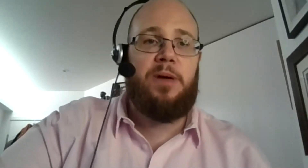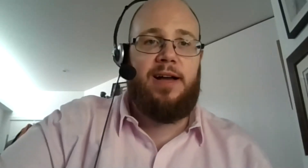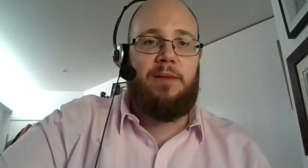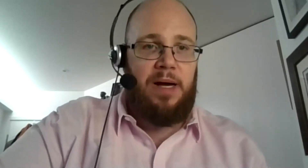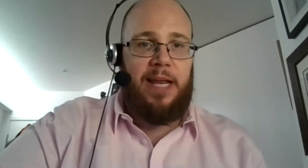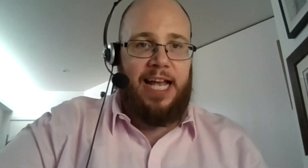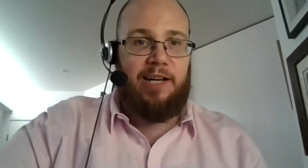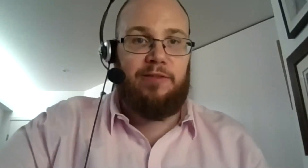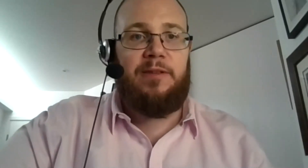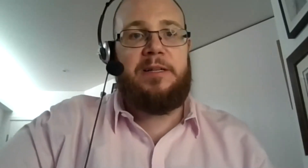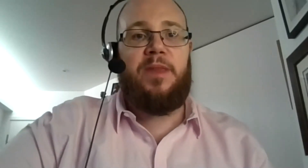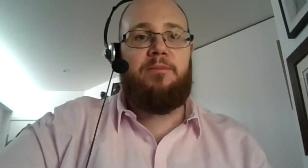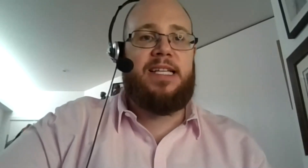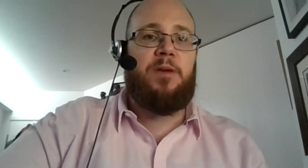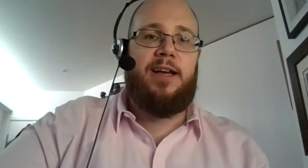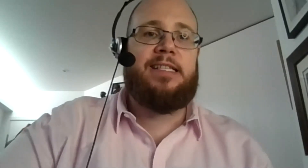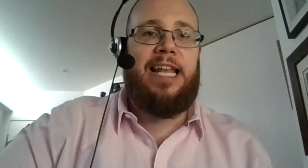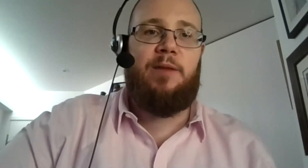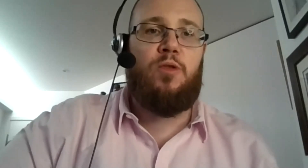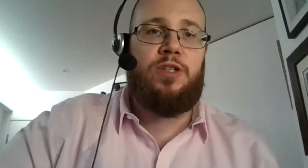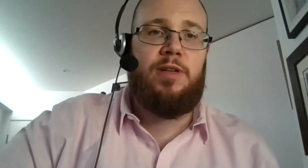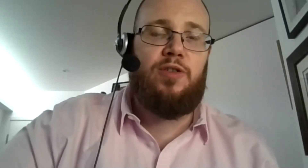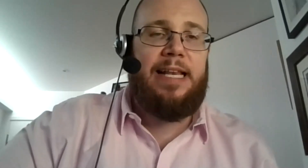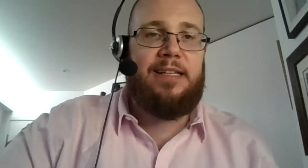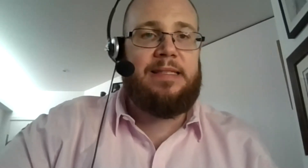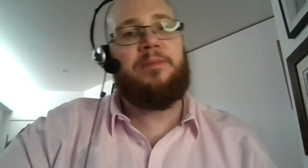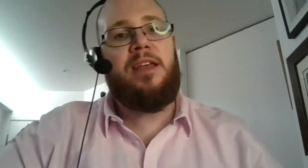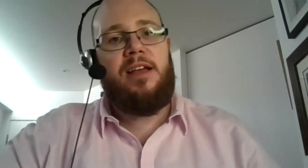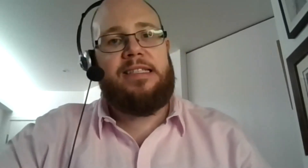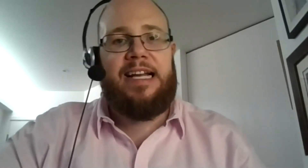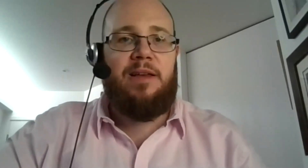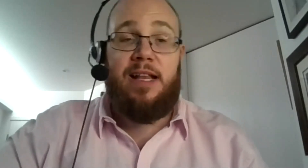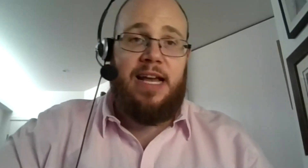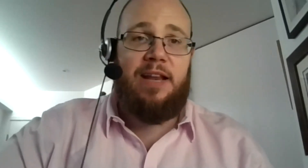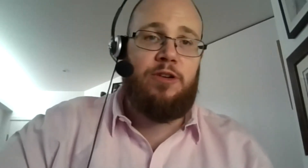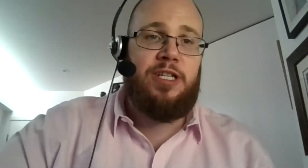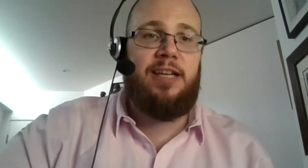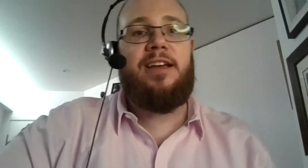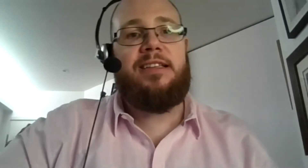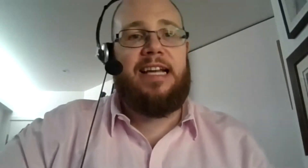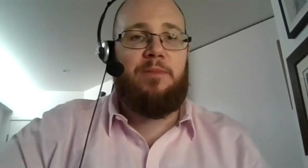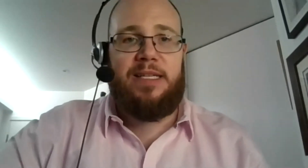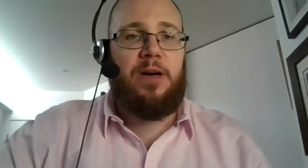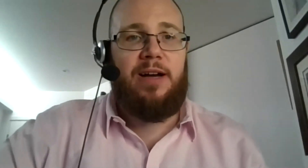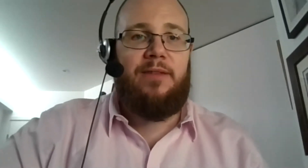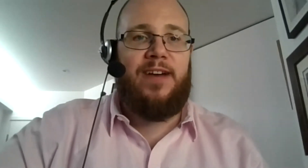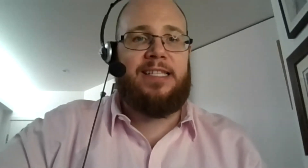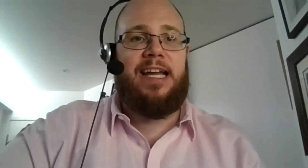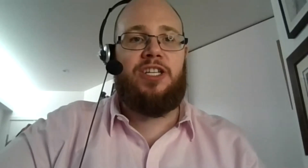buy in public health. Best buy is clean water and toilets, second, and hand washing. Second best buy, vaccination.